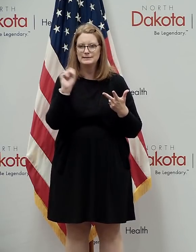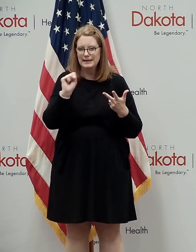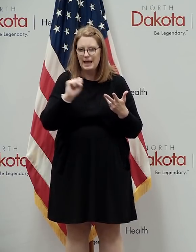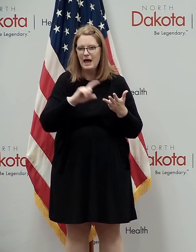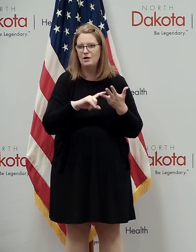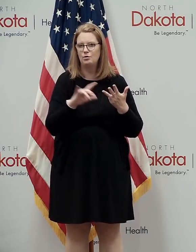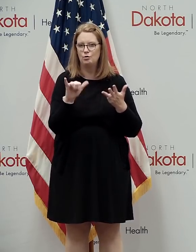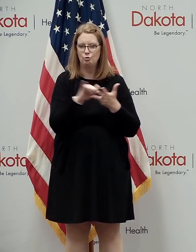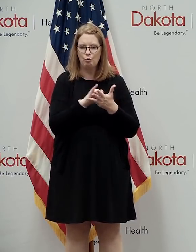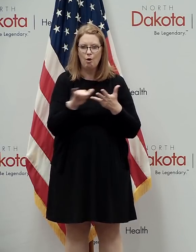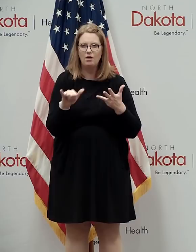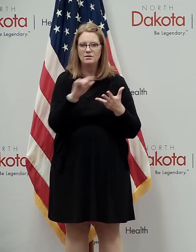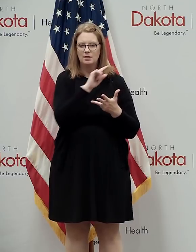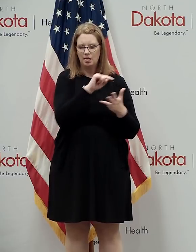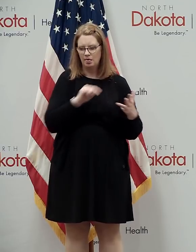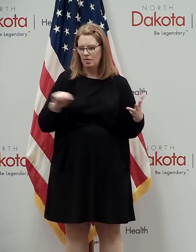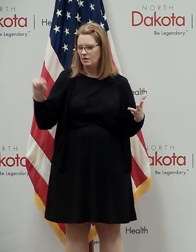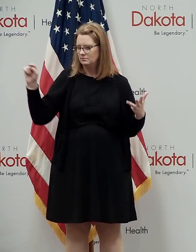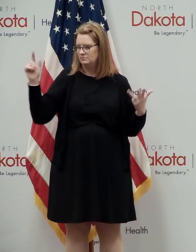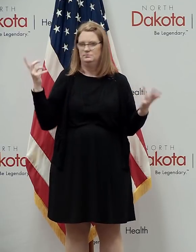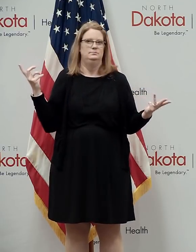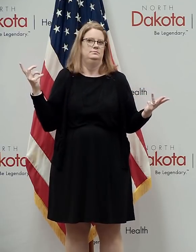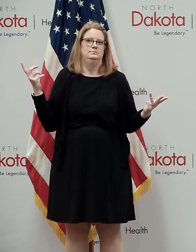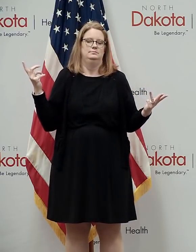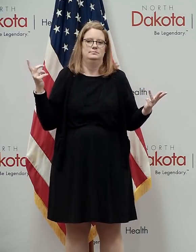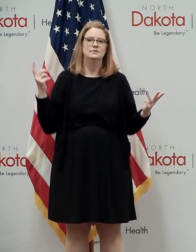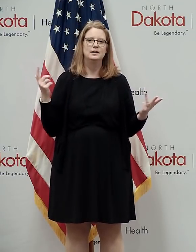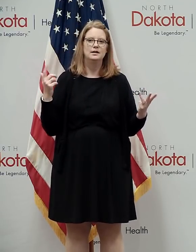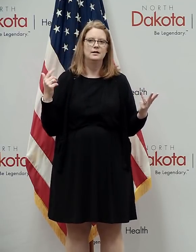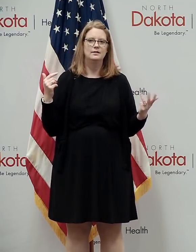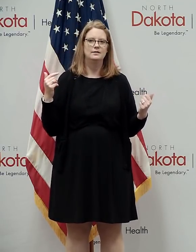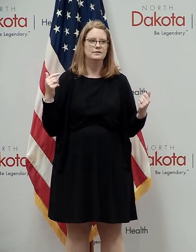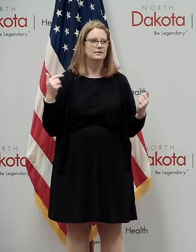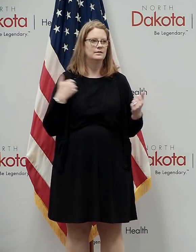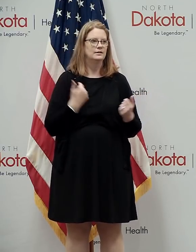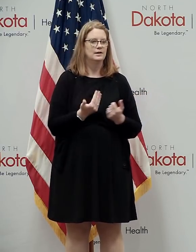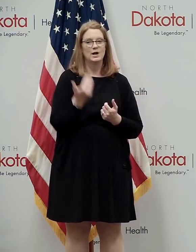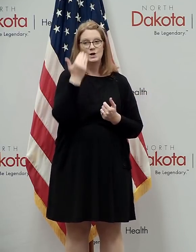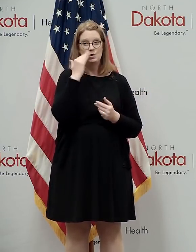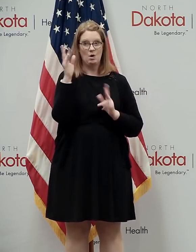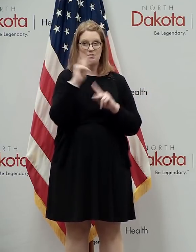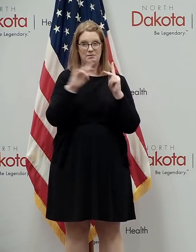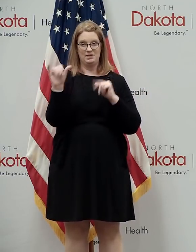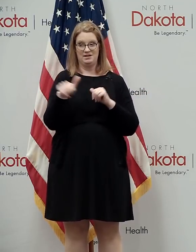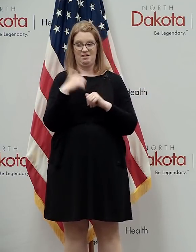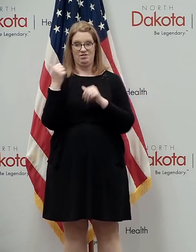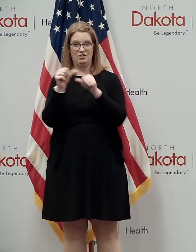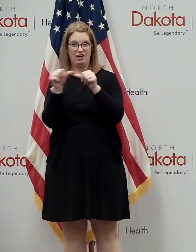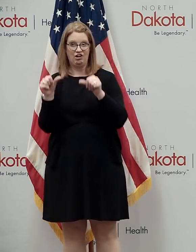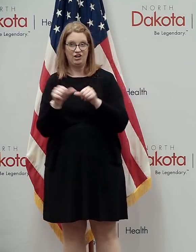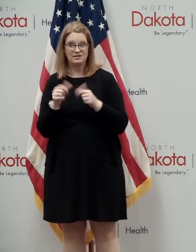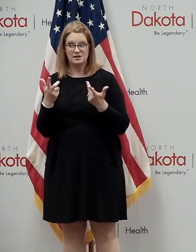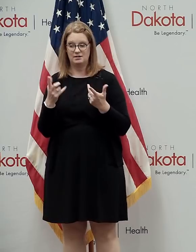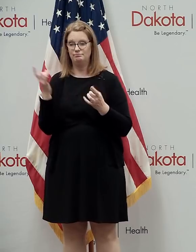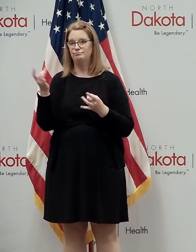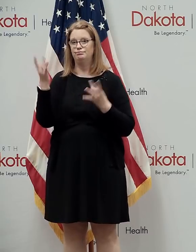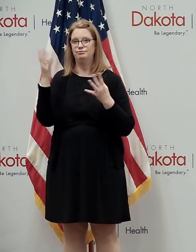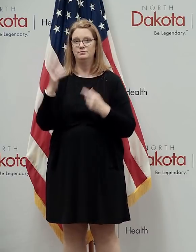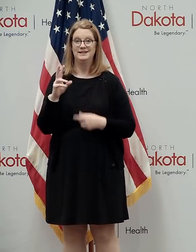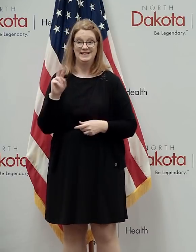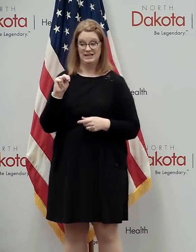New York, all these people, I mean, all you got to do is know people in other areas to know how devastating this was. I mean, in New